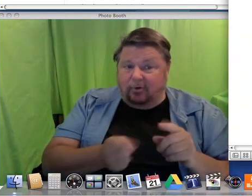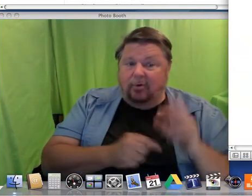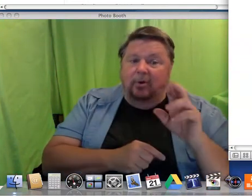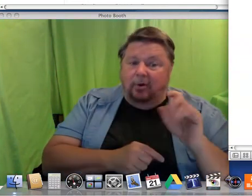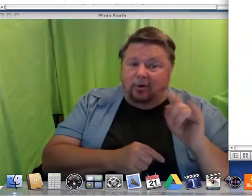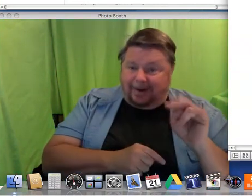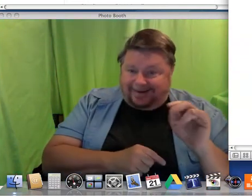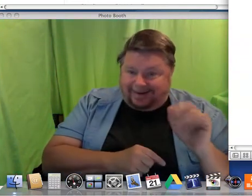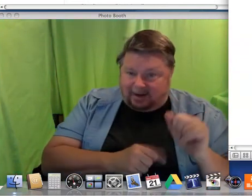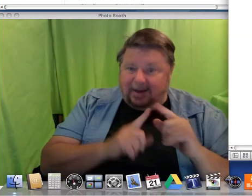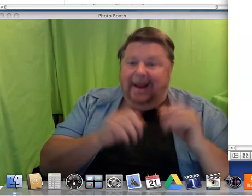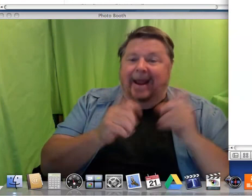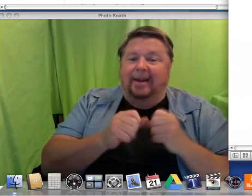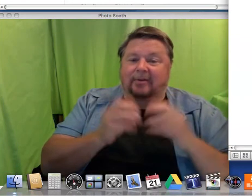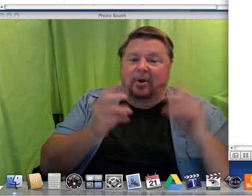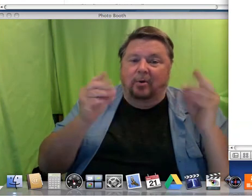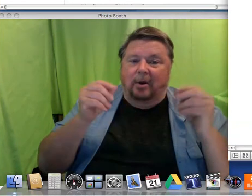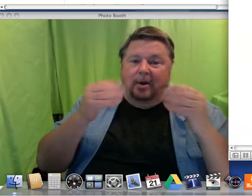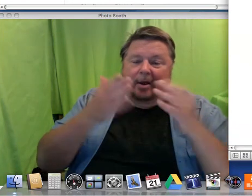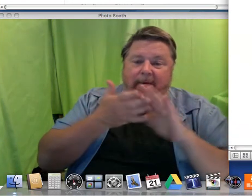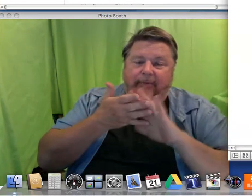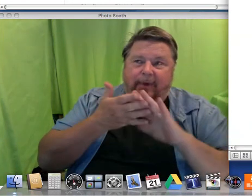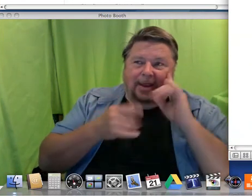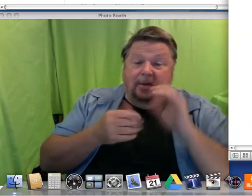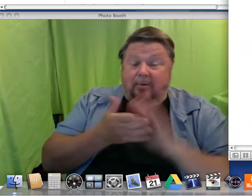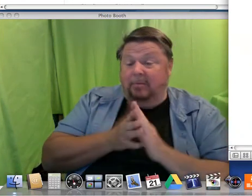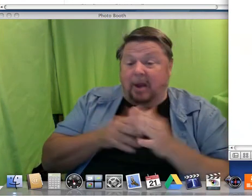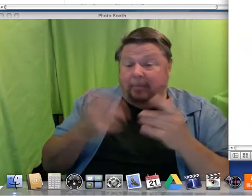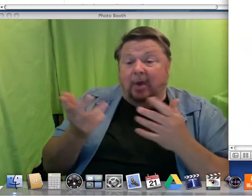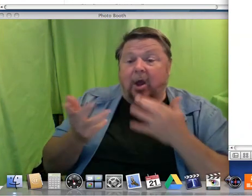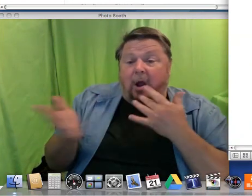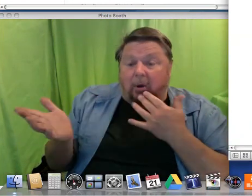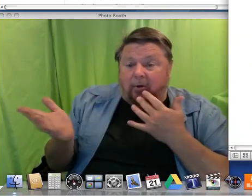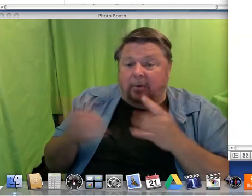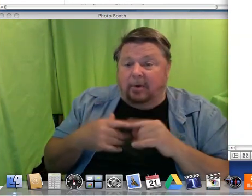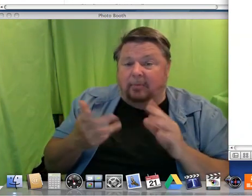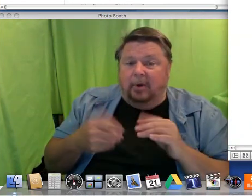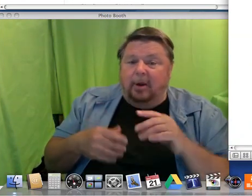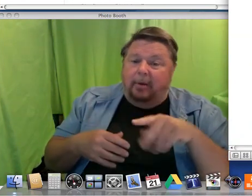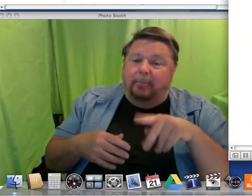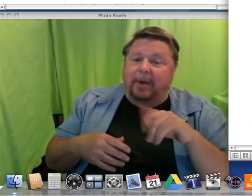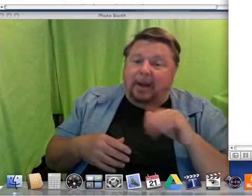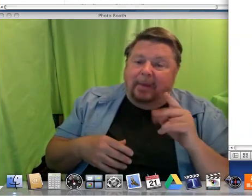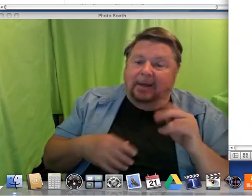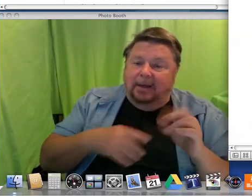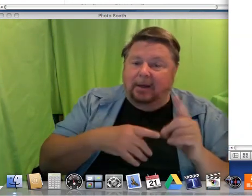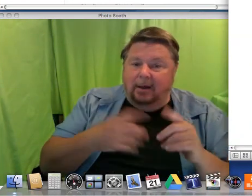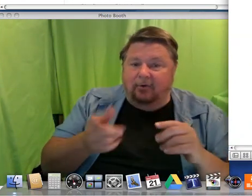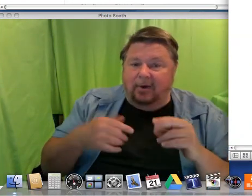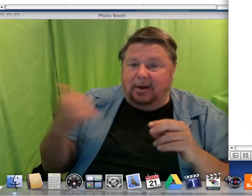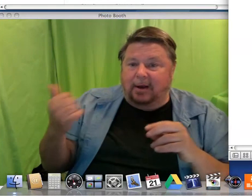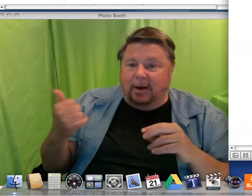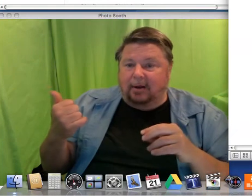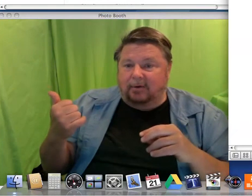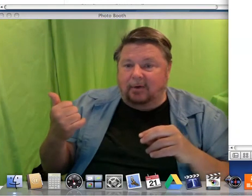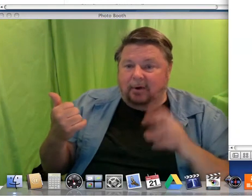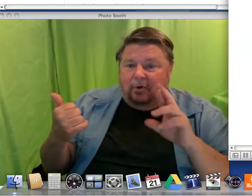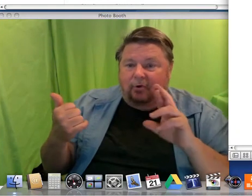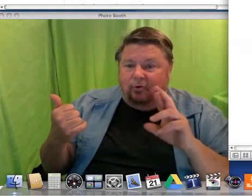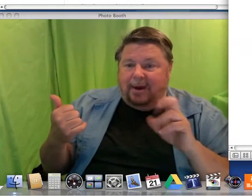to the retina, and so I think it becomes colored. It becomes pigmented